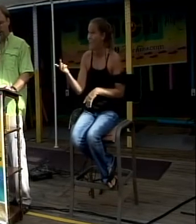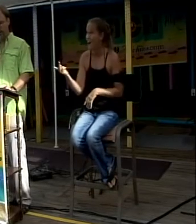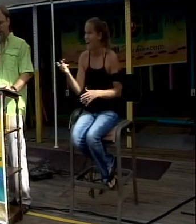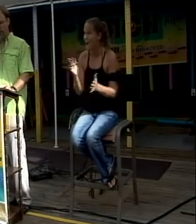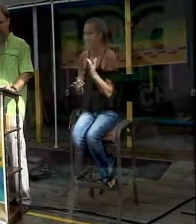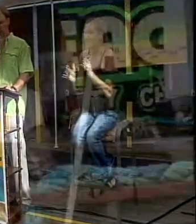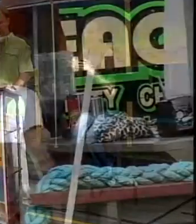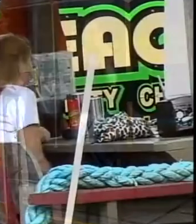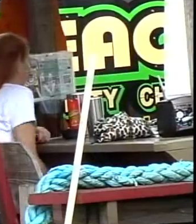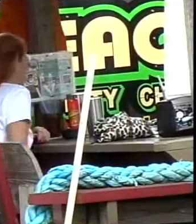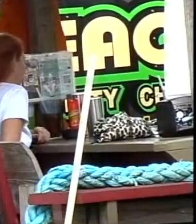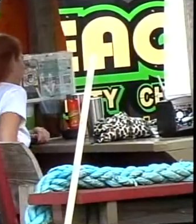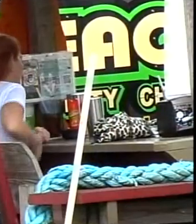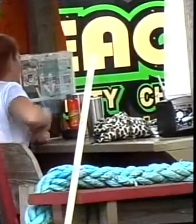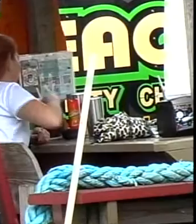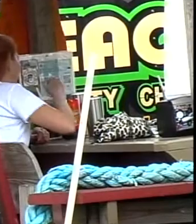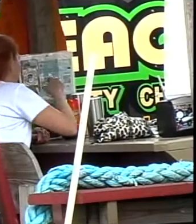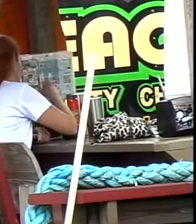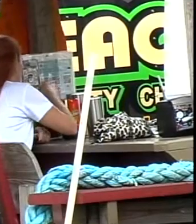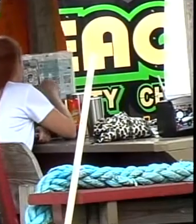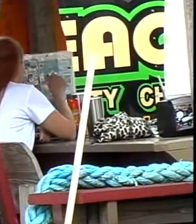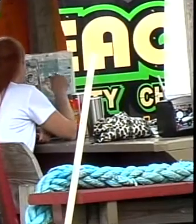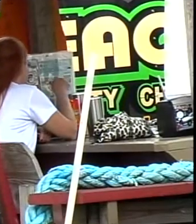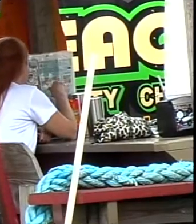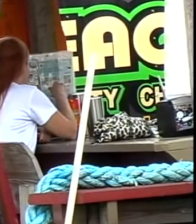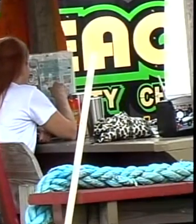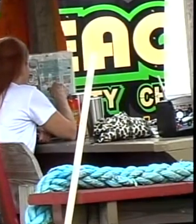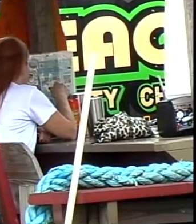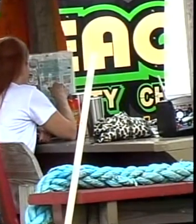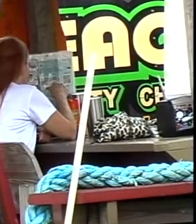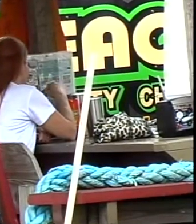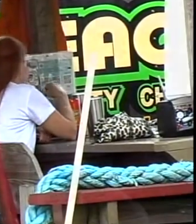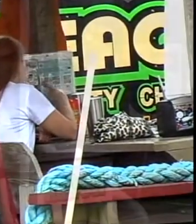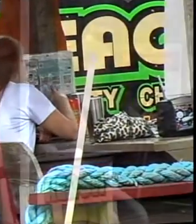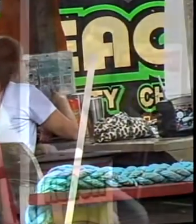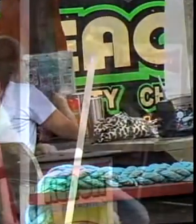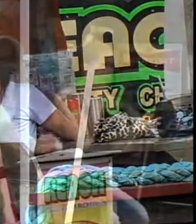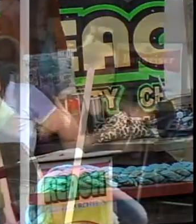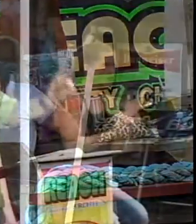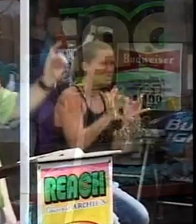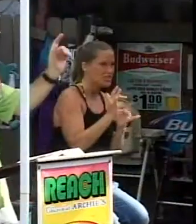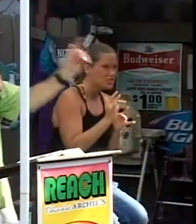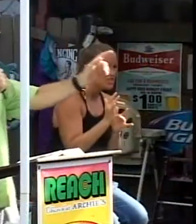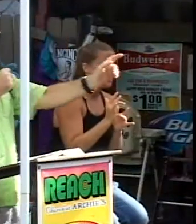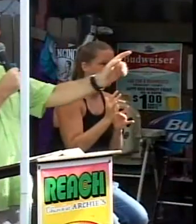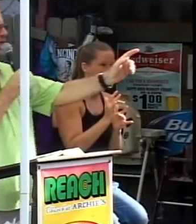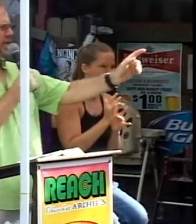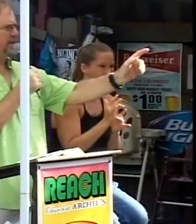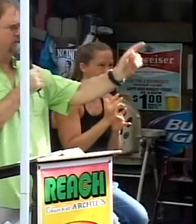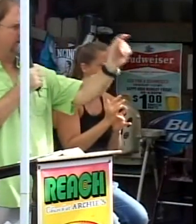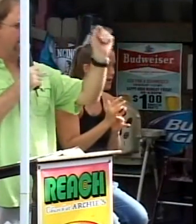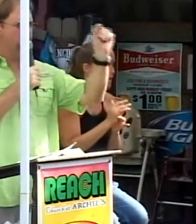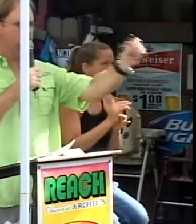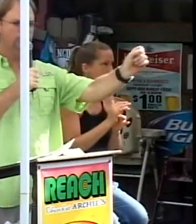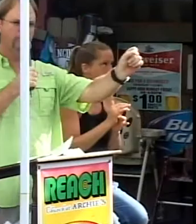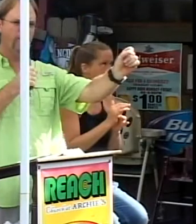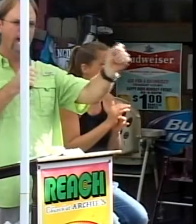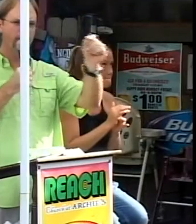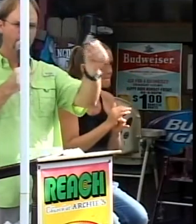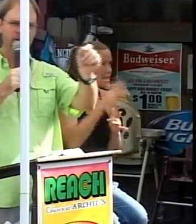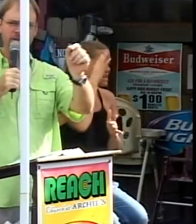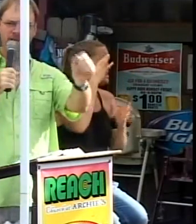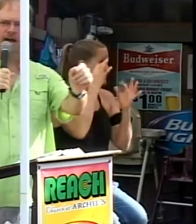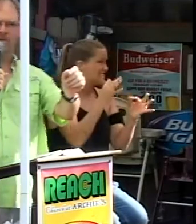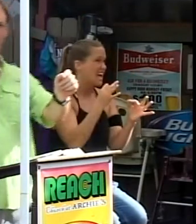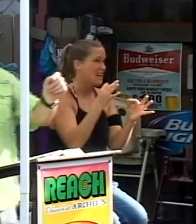him being delivered by the determined purpose and foreknowledge of God, you have taken by lawless hands and